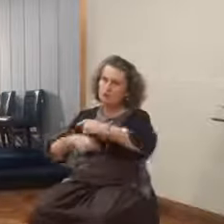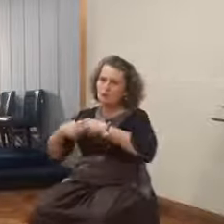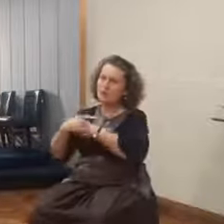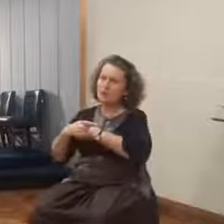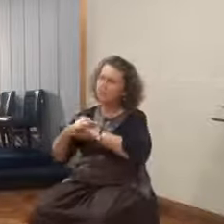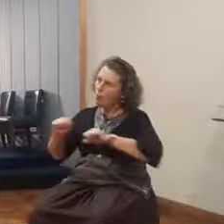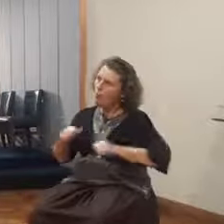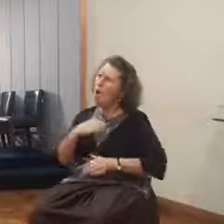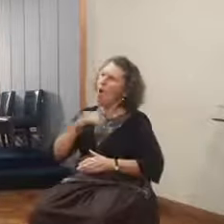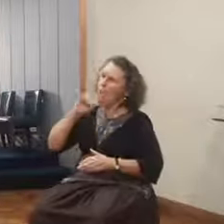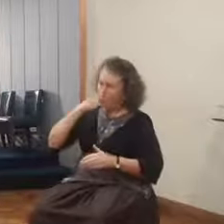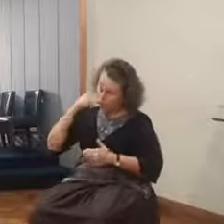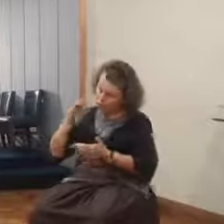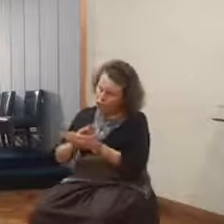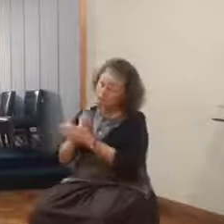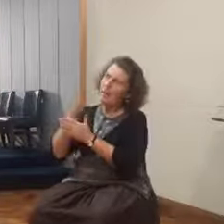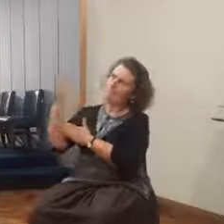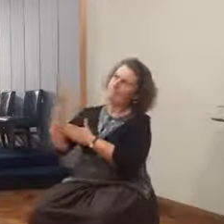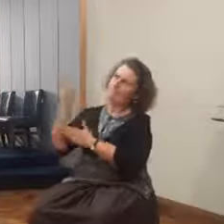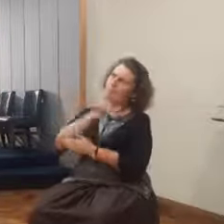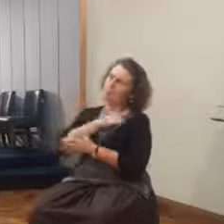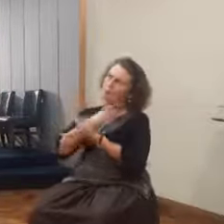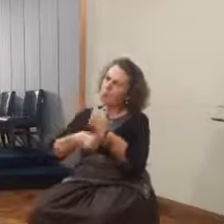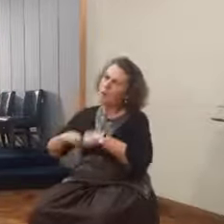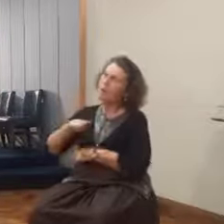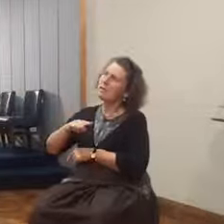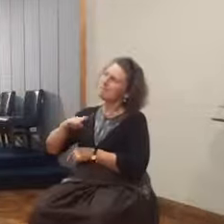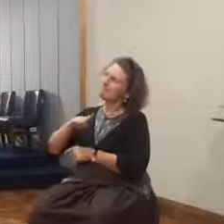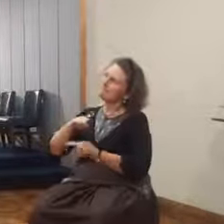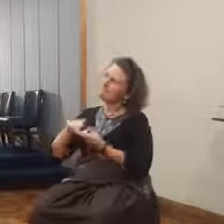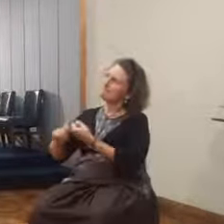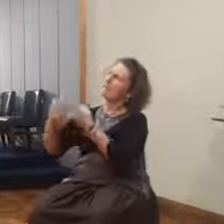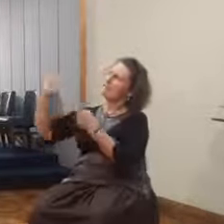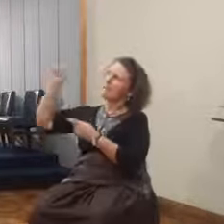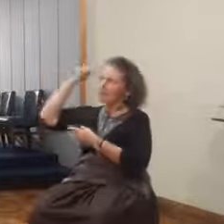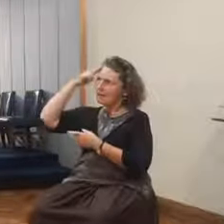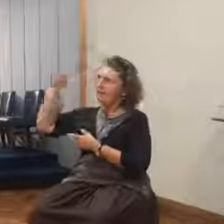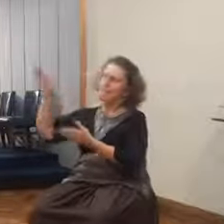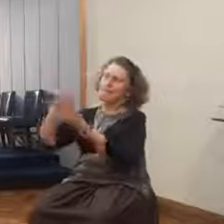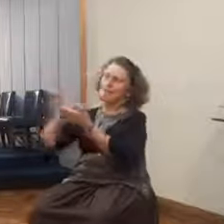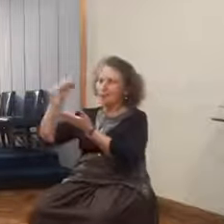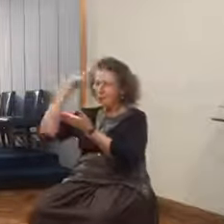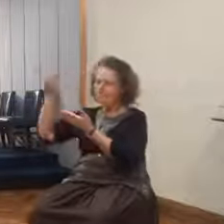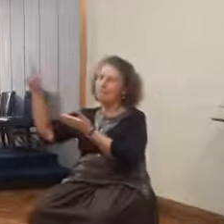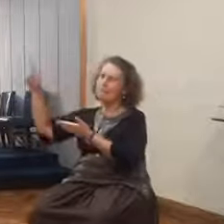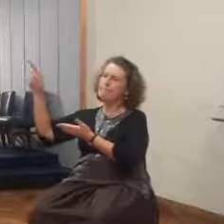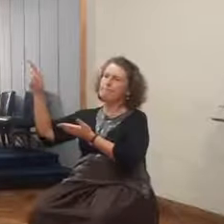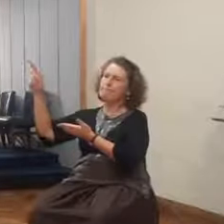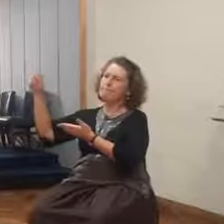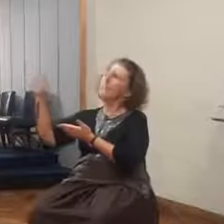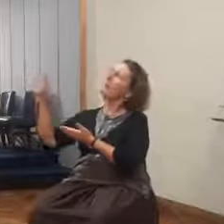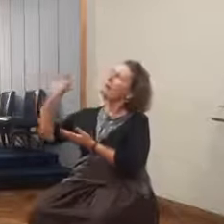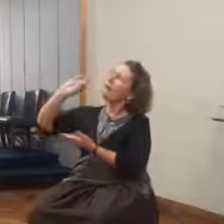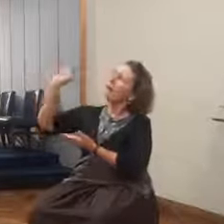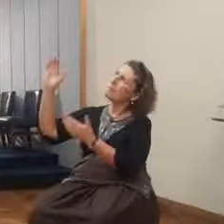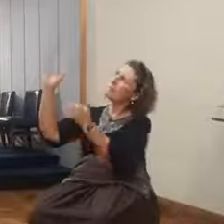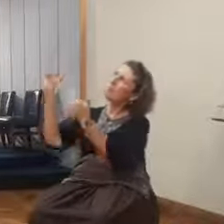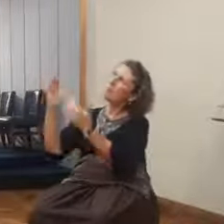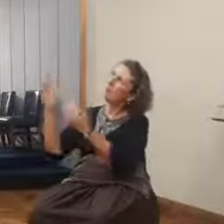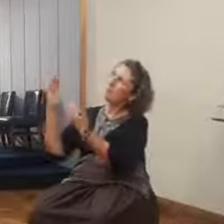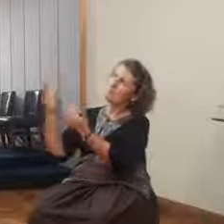him, because we have trusted in his holy name. Let thy mercy, O Lord, be